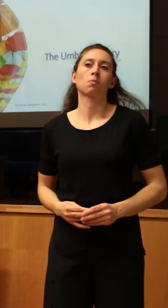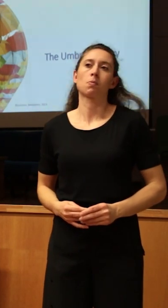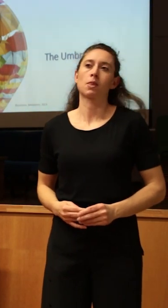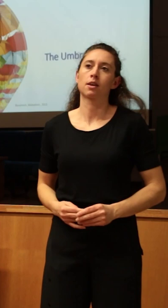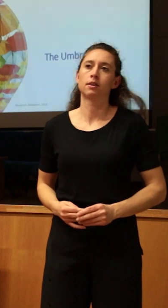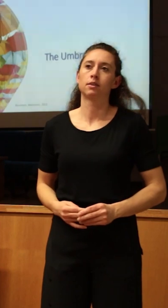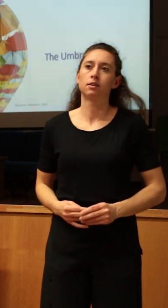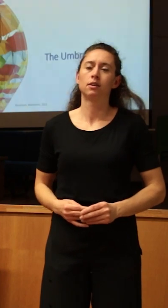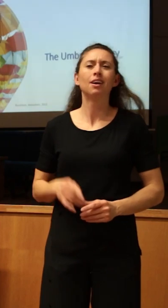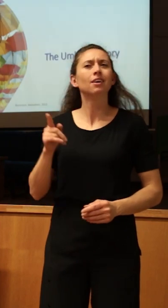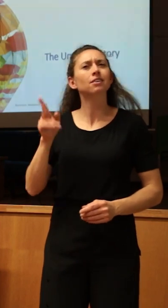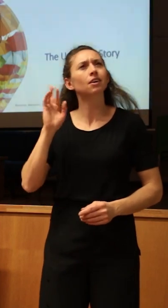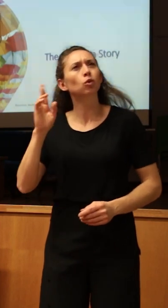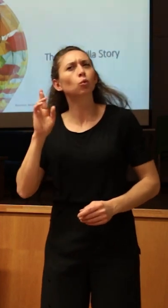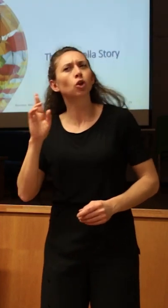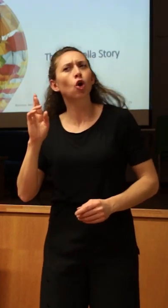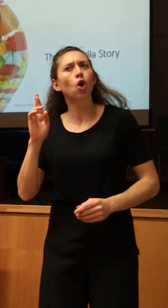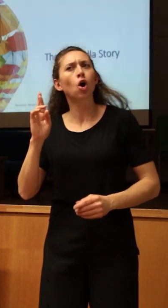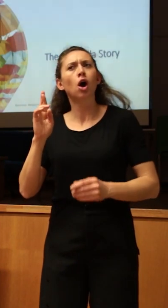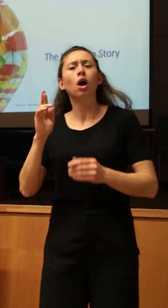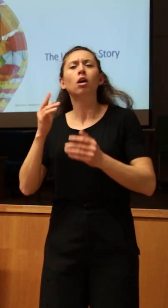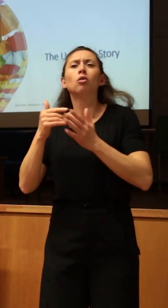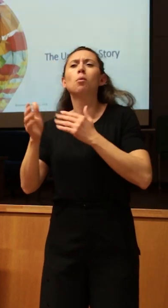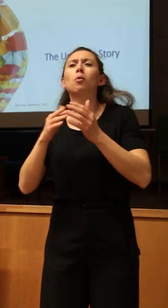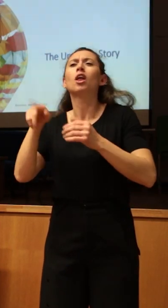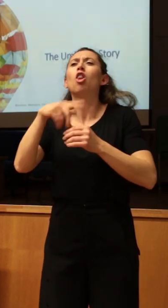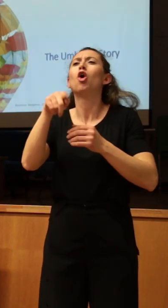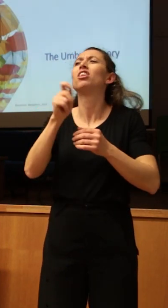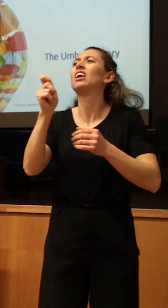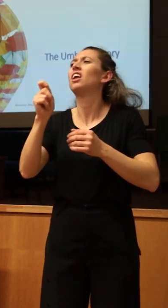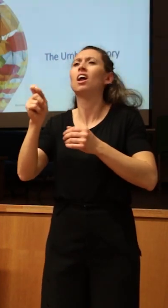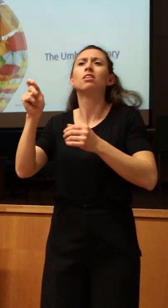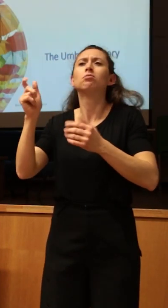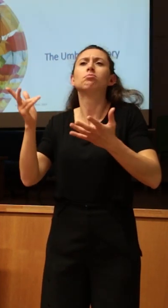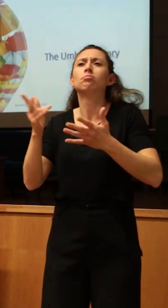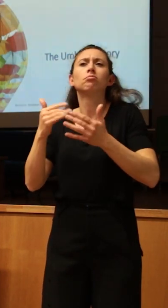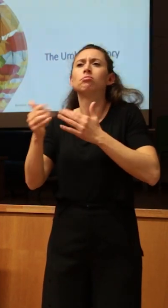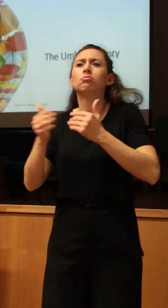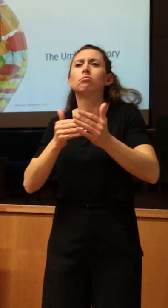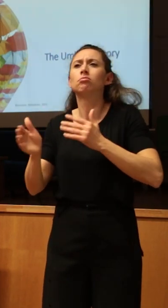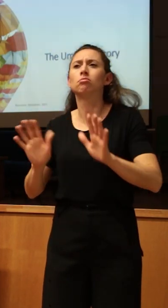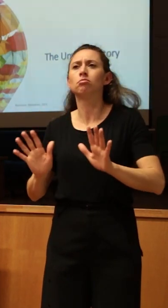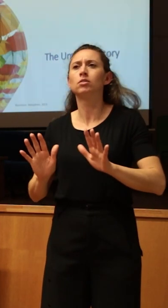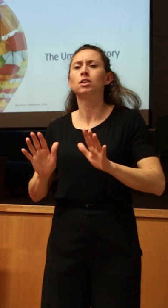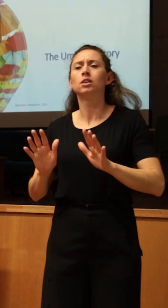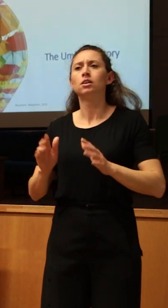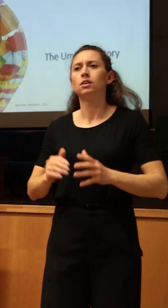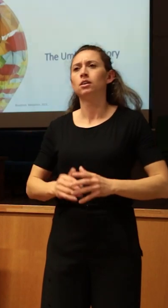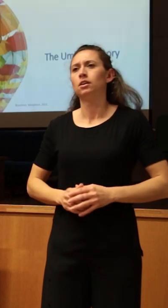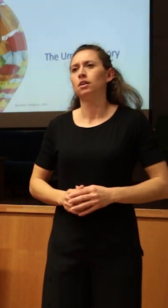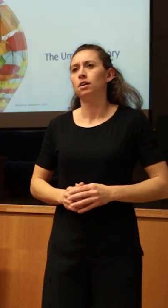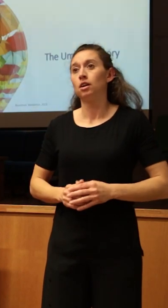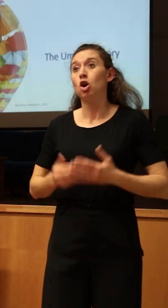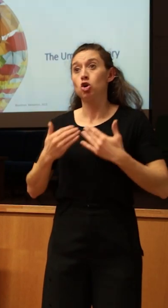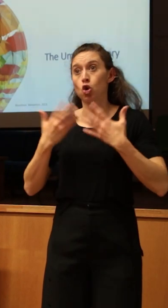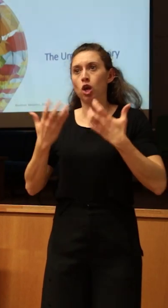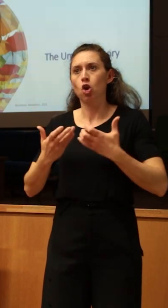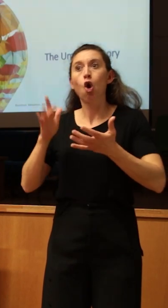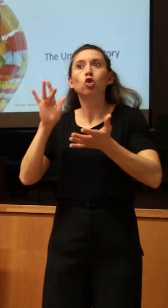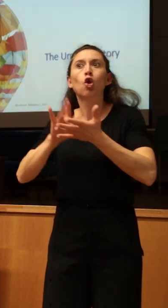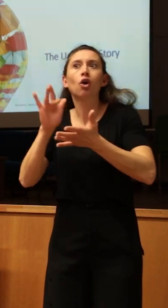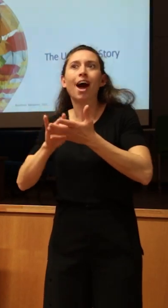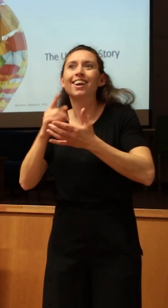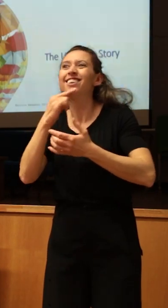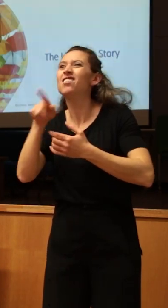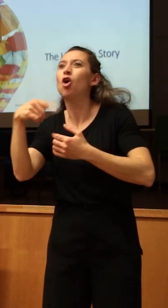enough for me. I ese sonido de un instante me alcanza. No importa ni dónde está ni quién lo toca. And for somebody say, no, give me no. A real deal. No, yo quiero tocarlo, dice